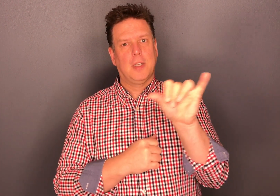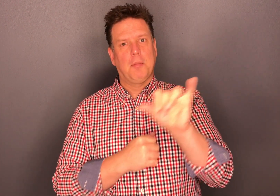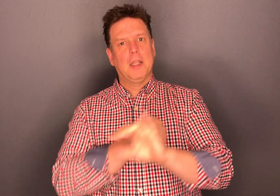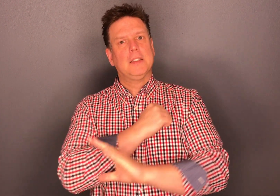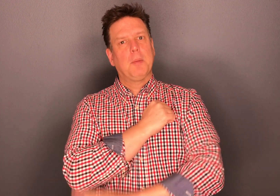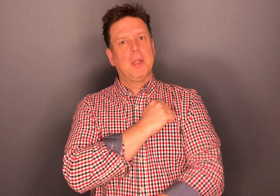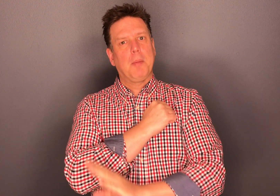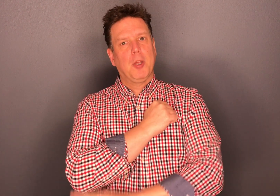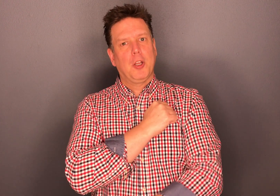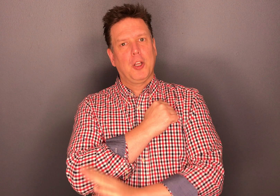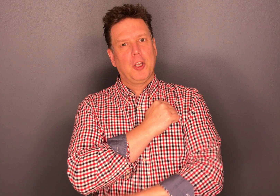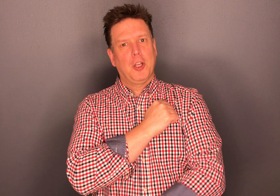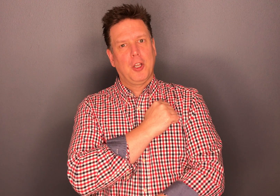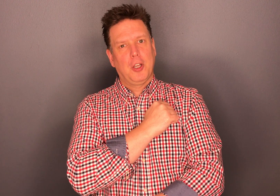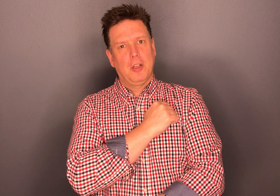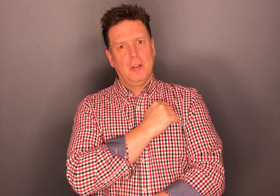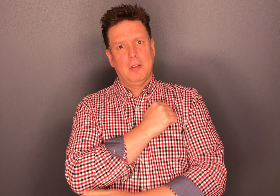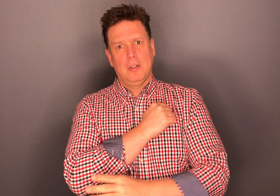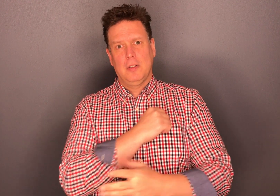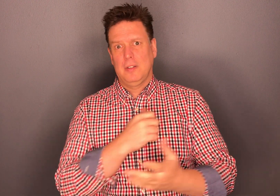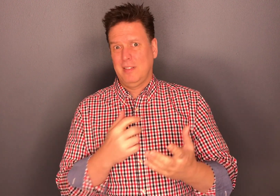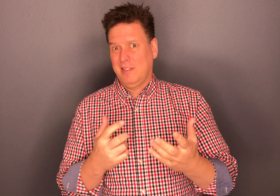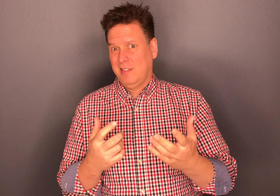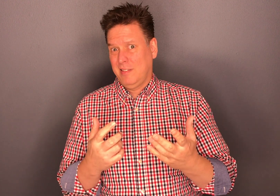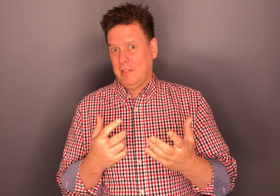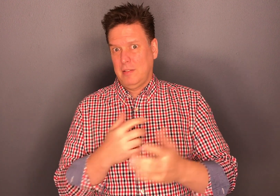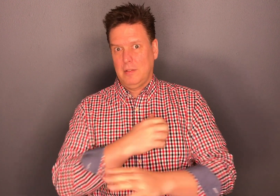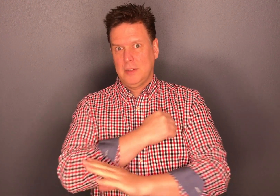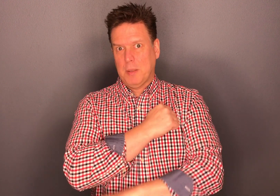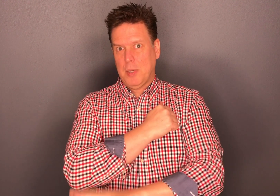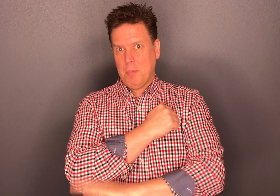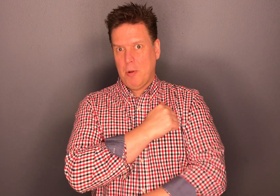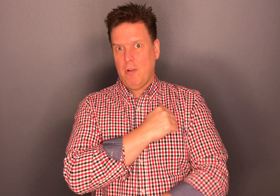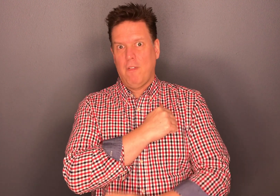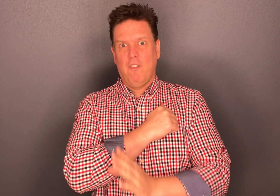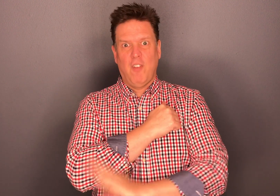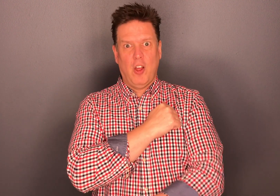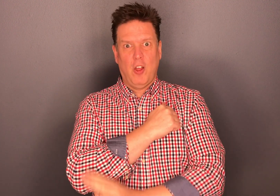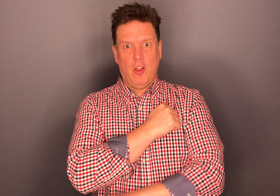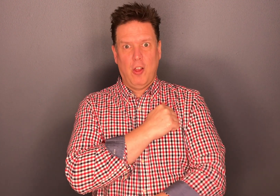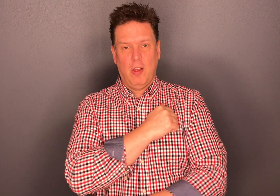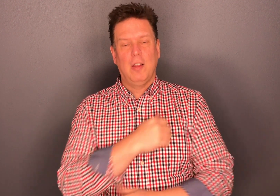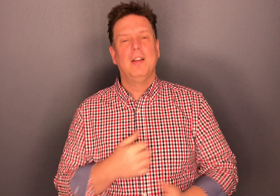It's the same as September. It's a little weird.